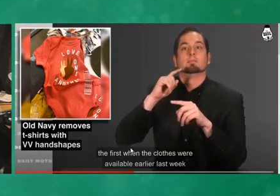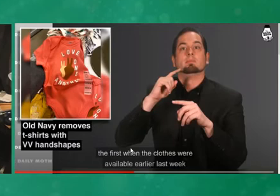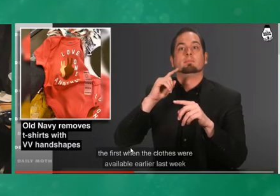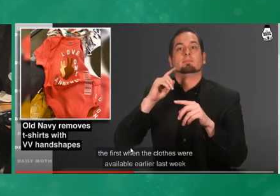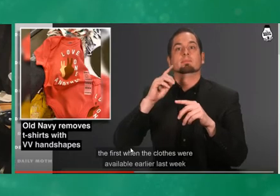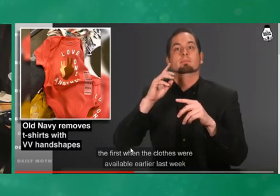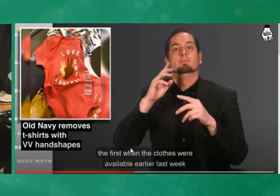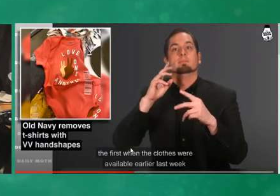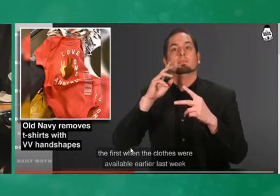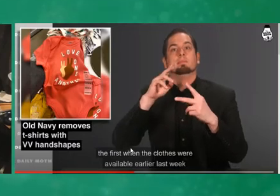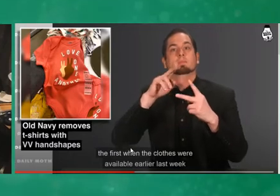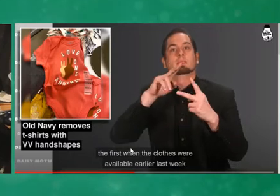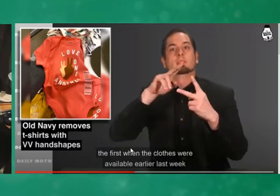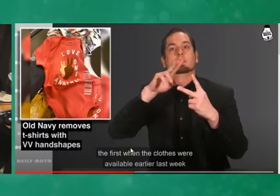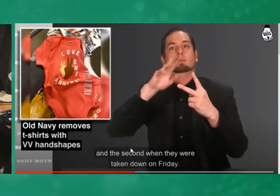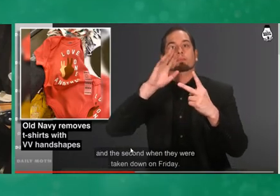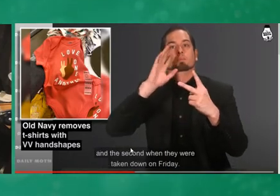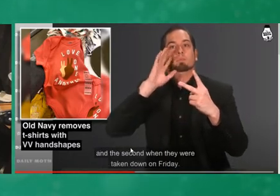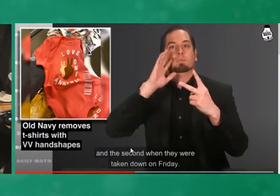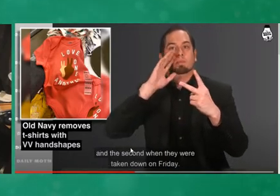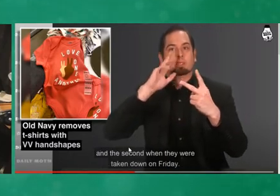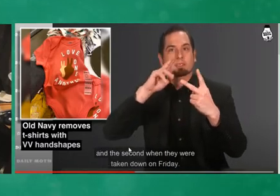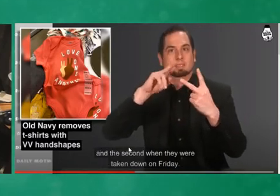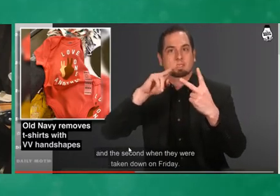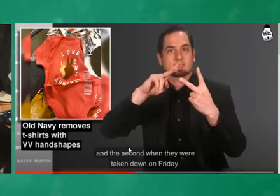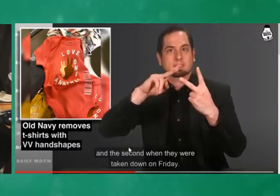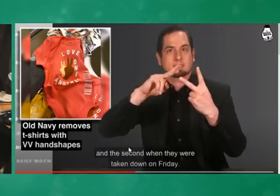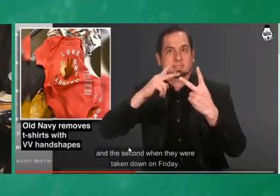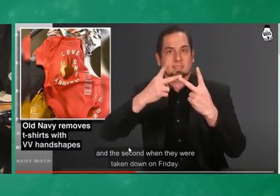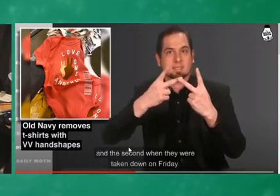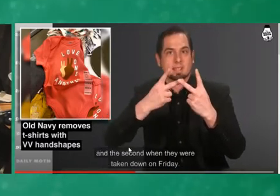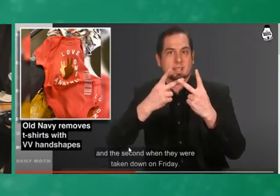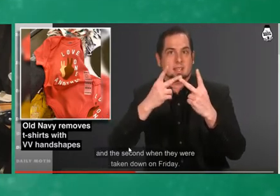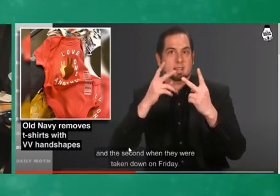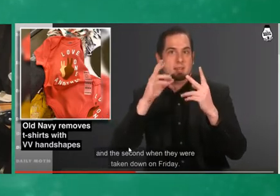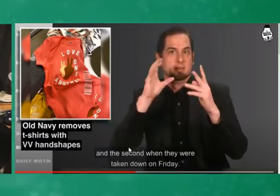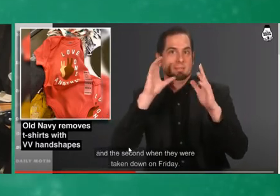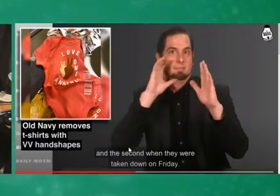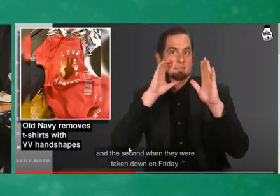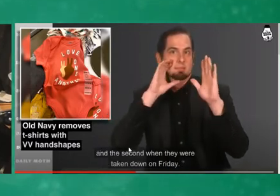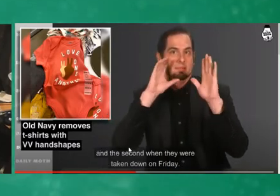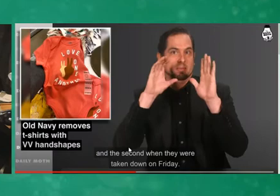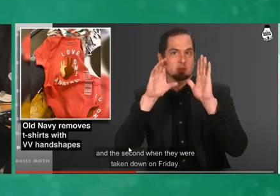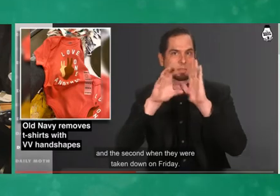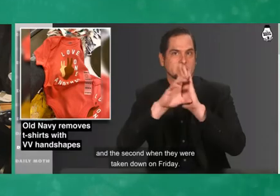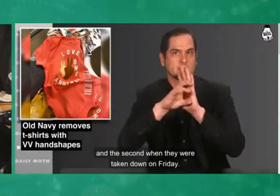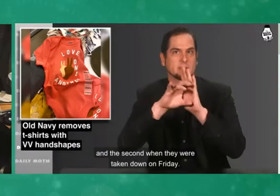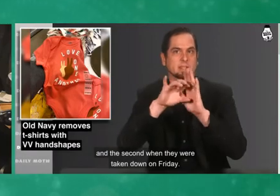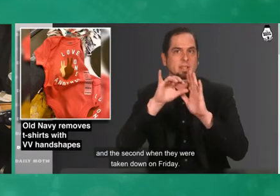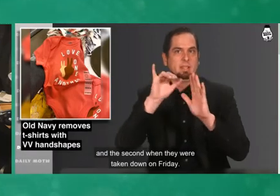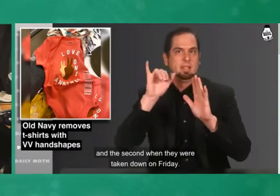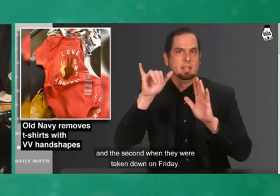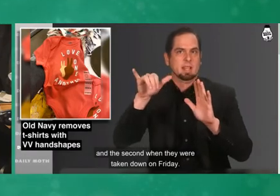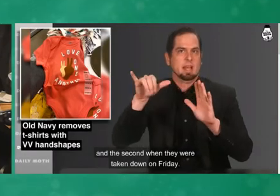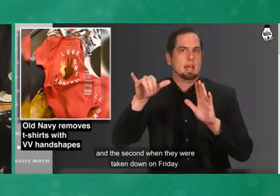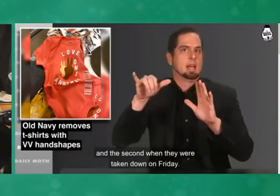where the things where the clothes were available from last week, and then the second